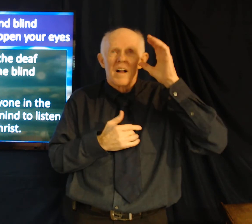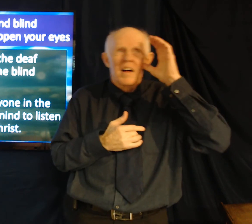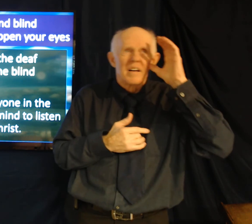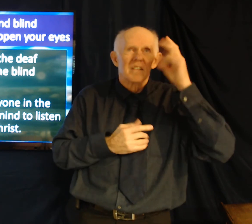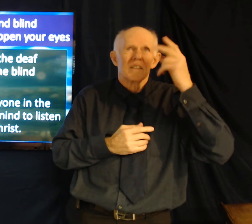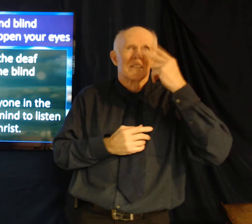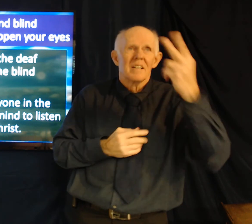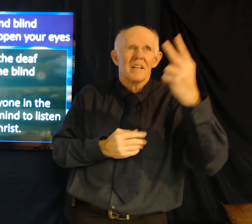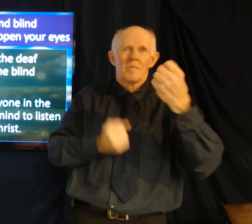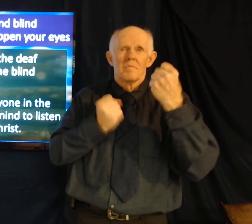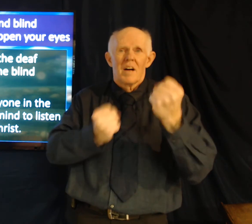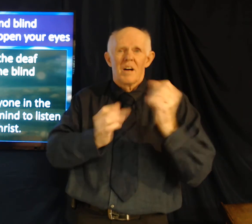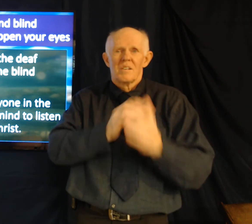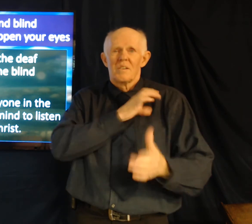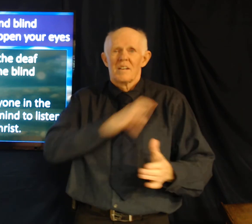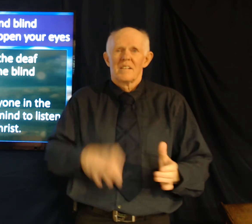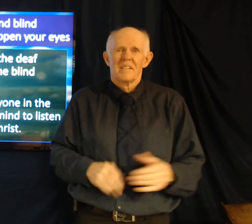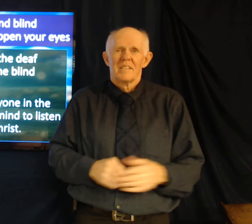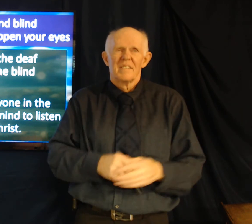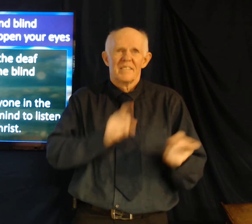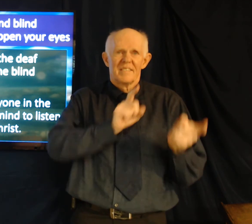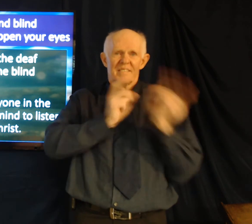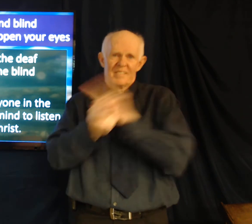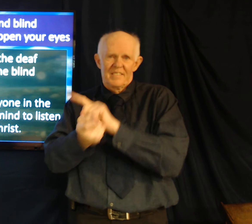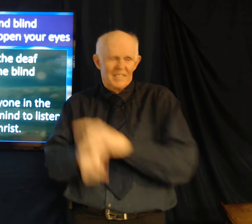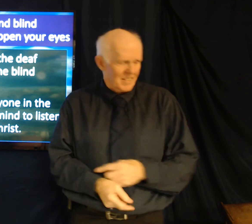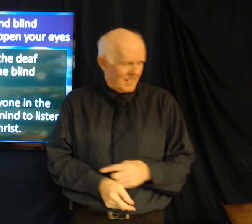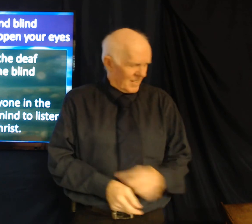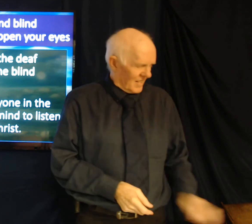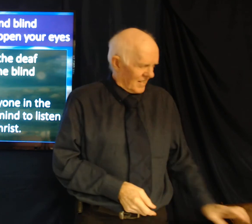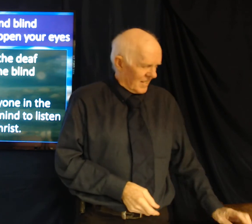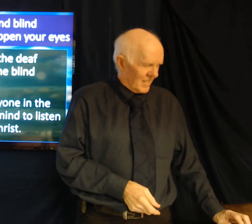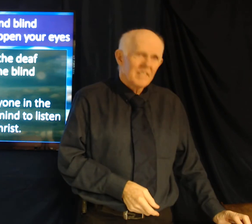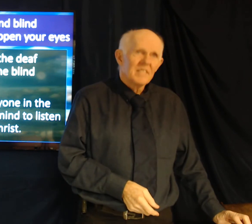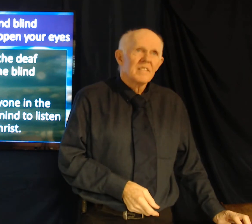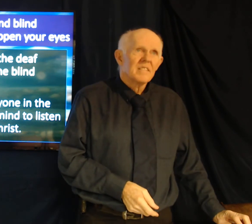mind to listen and see the power of jesus to change